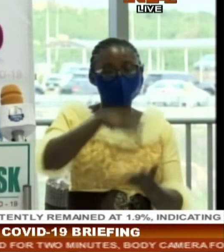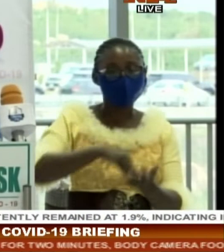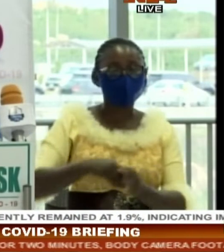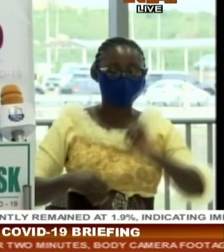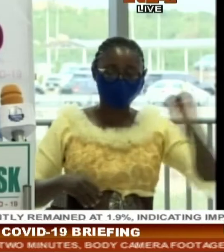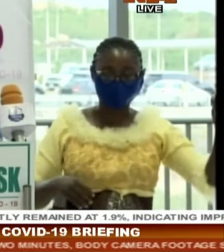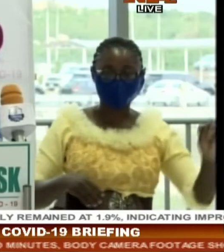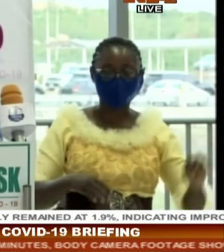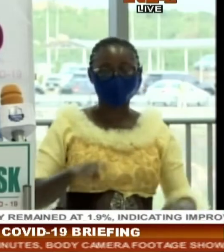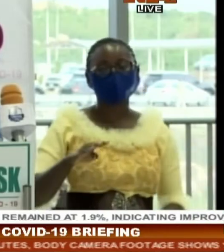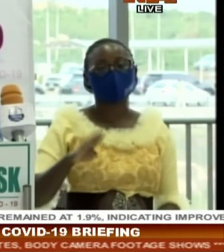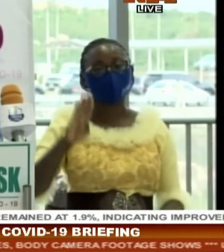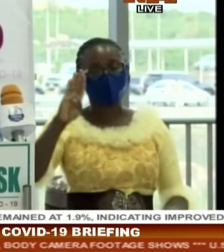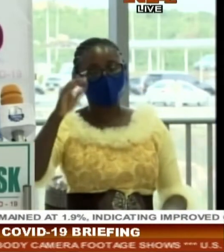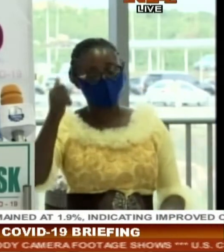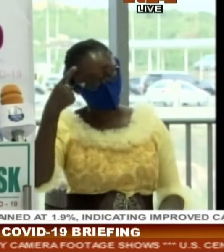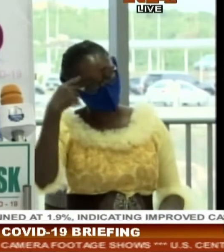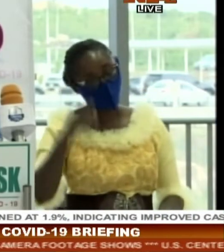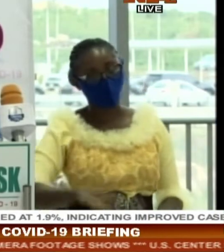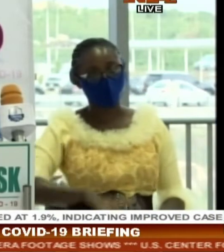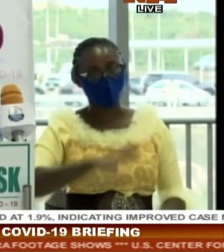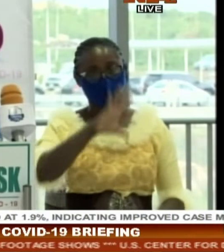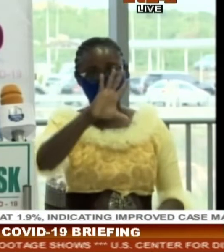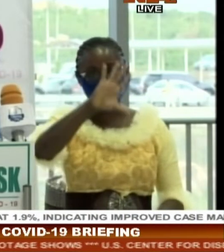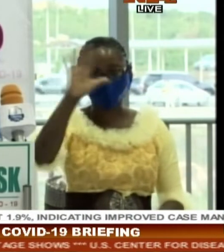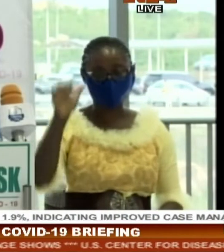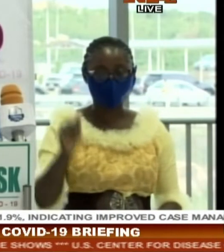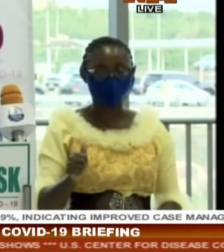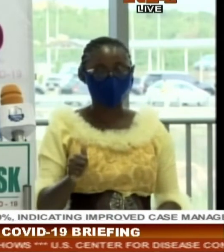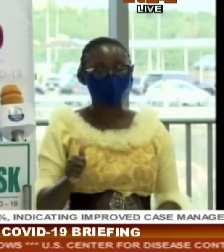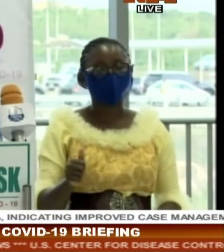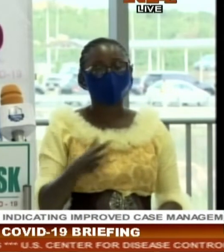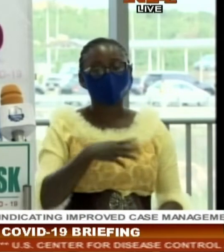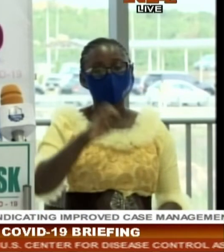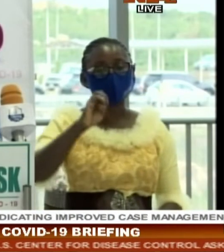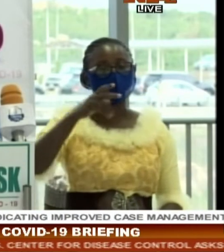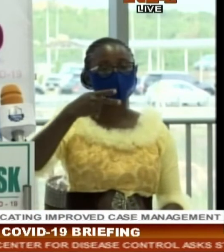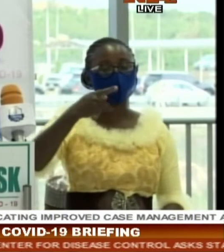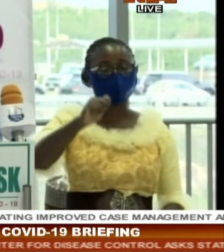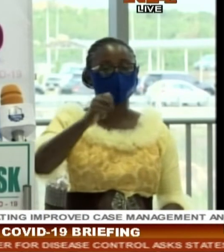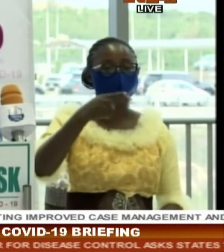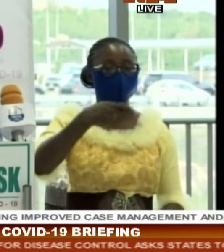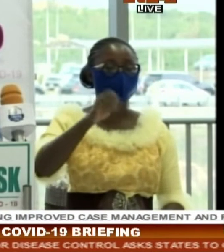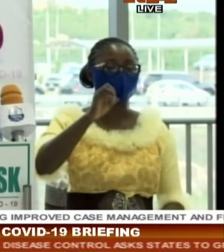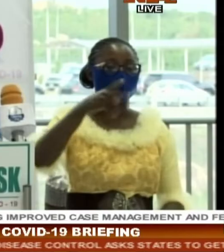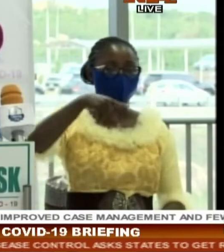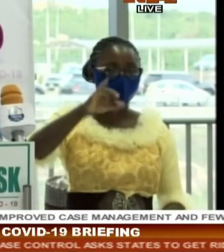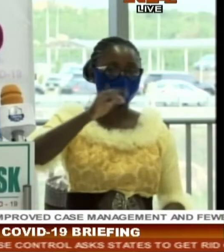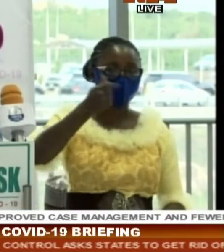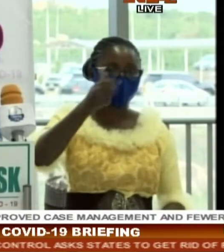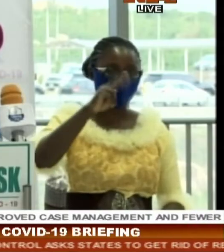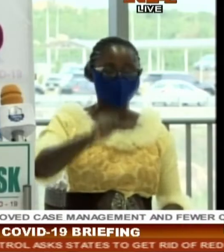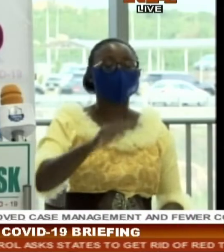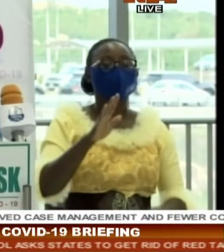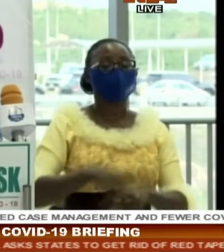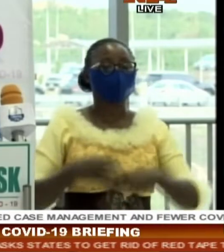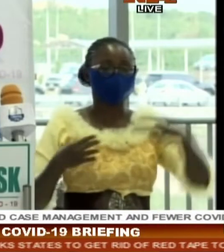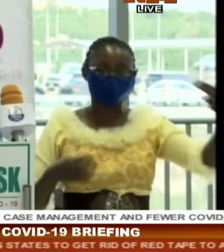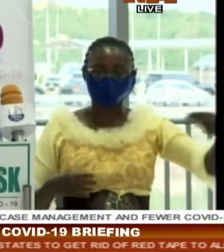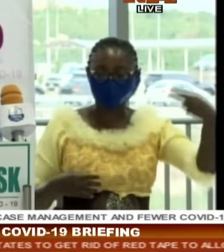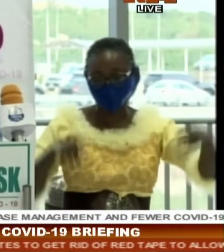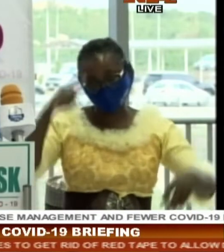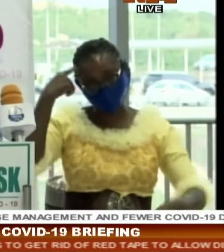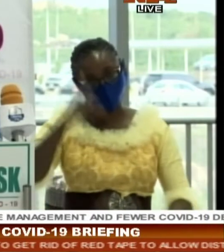Then BA for Abuja, BA, Emirates, Ethiopian, and AWA. On Thursday,